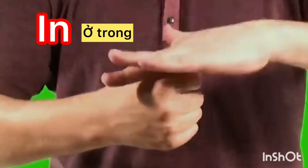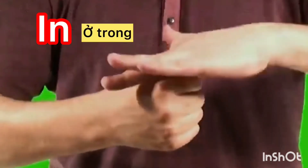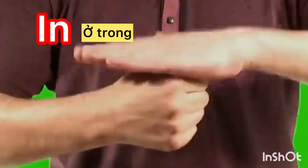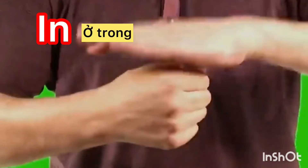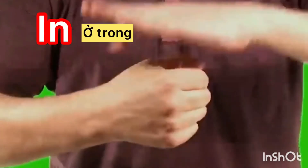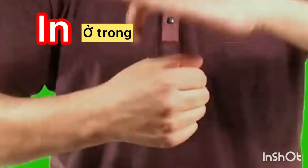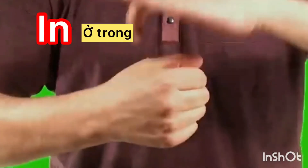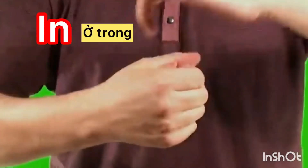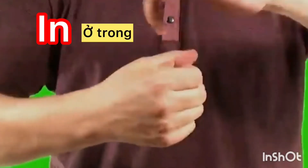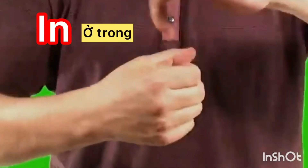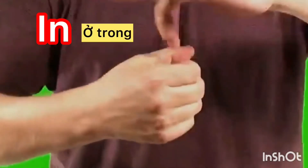In.